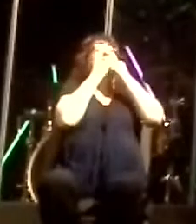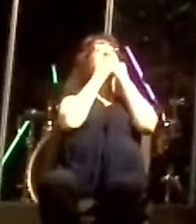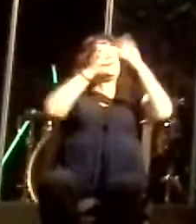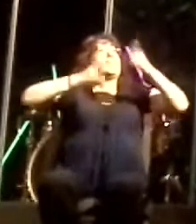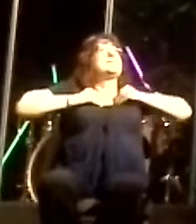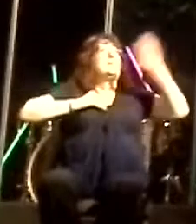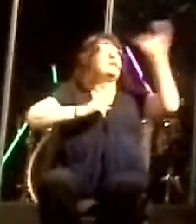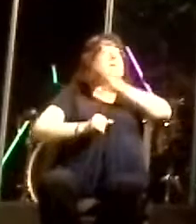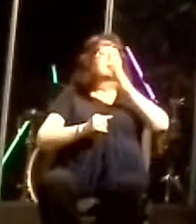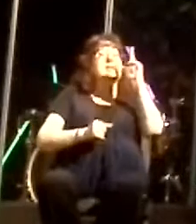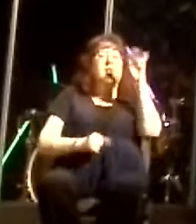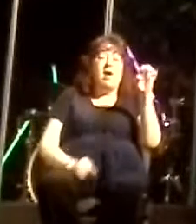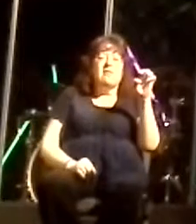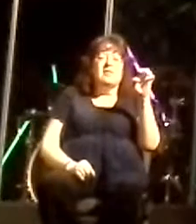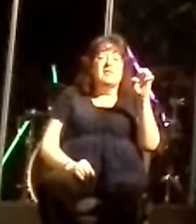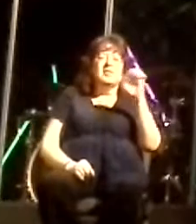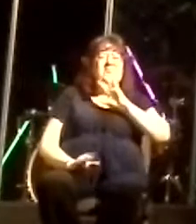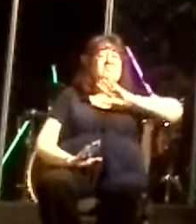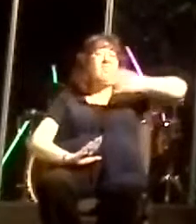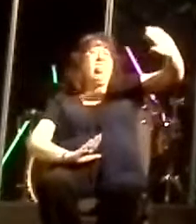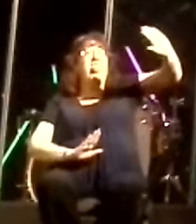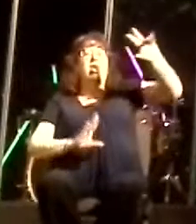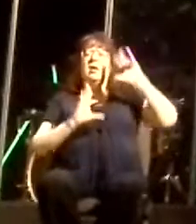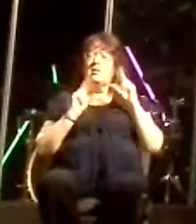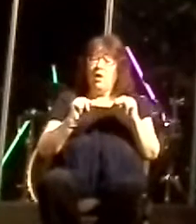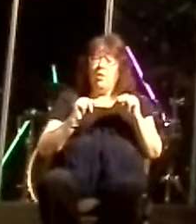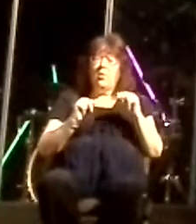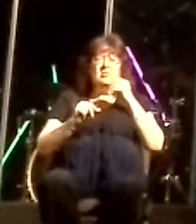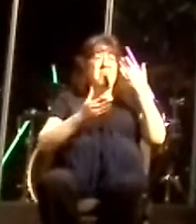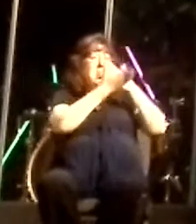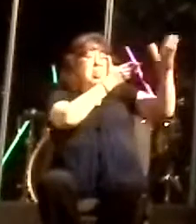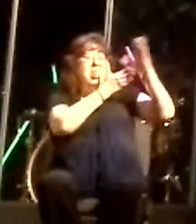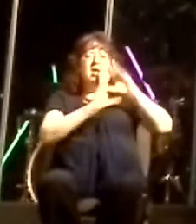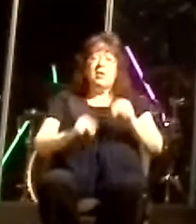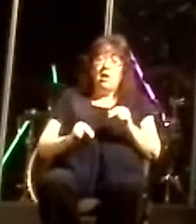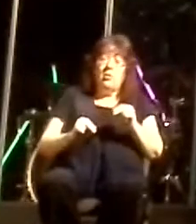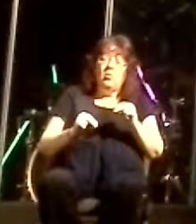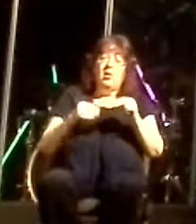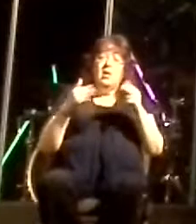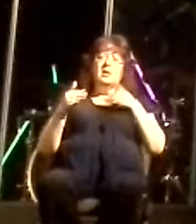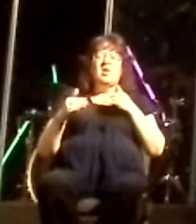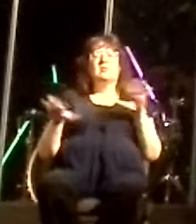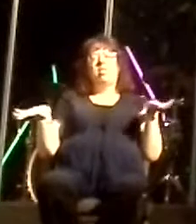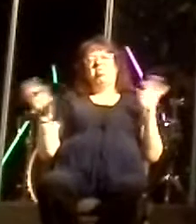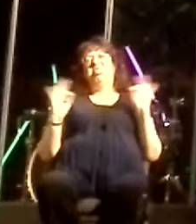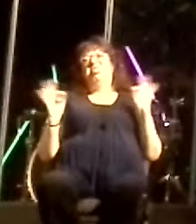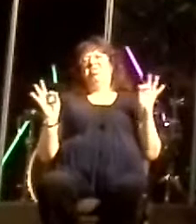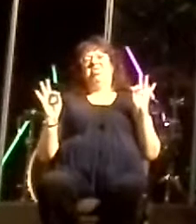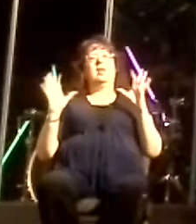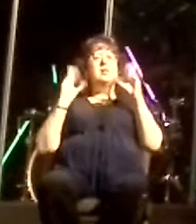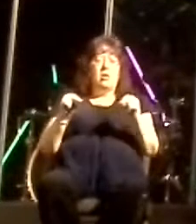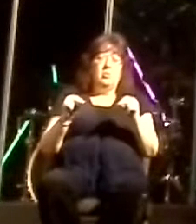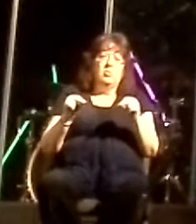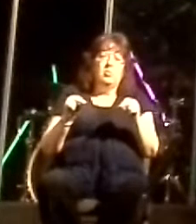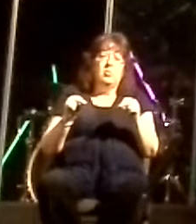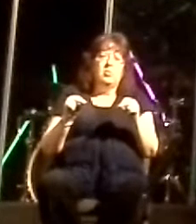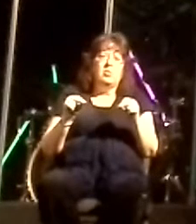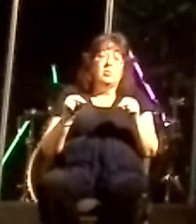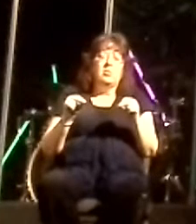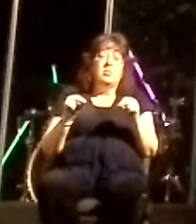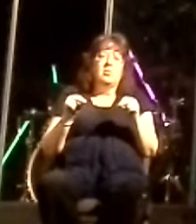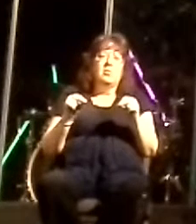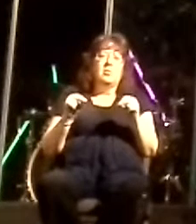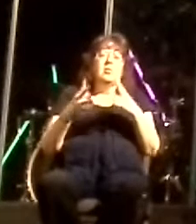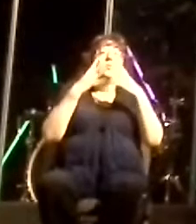First thing that we do is we embrace his love. We don't push away from his love. We don't reject his love. We don't stay apathetic about his love.